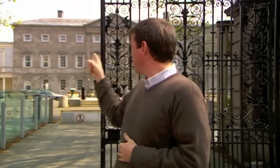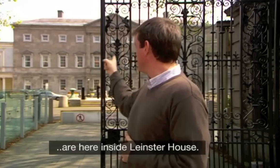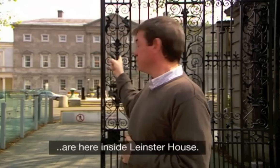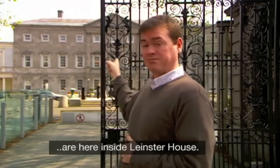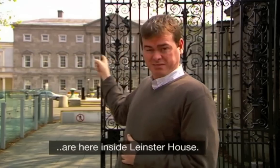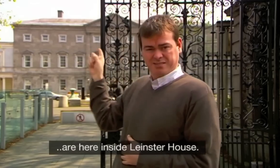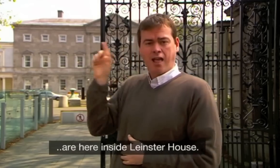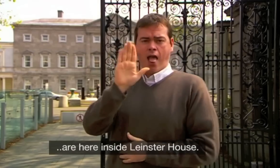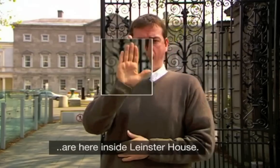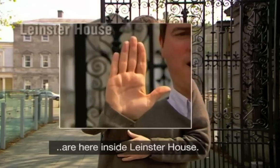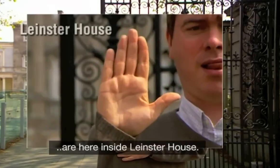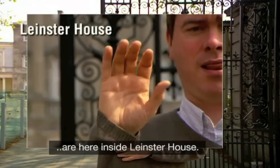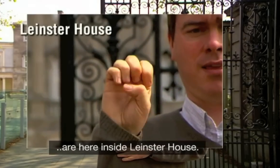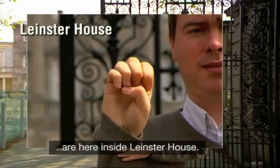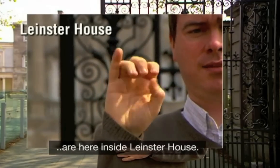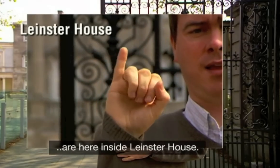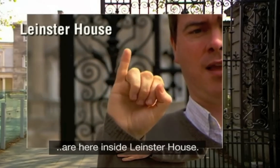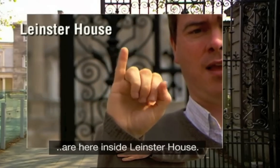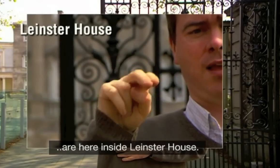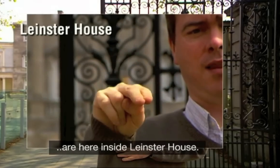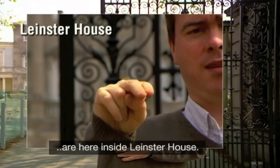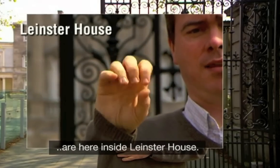Are here inside Leinster House.